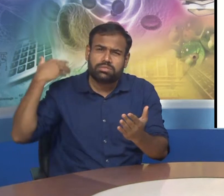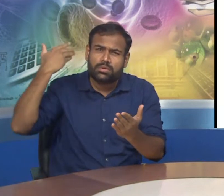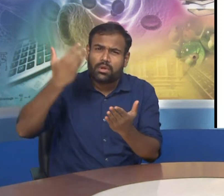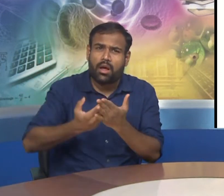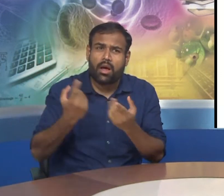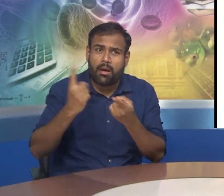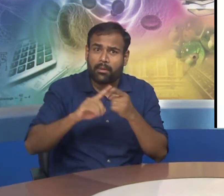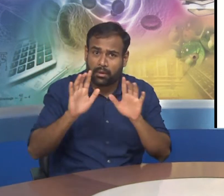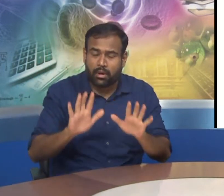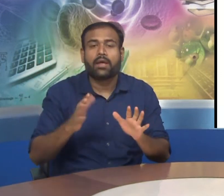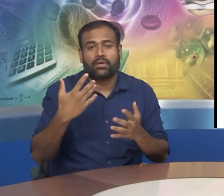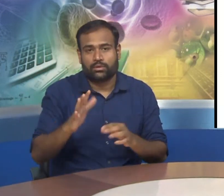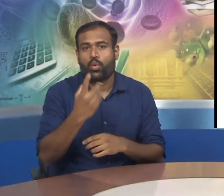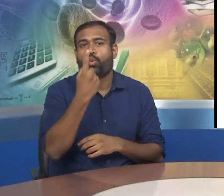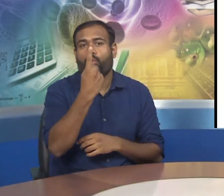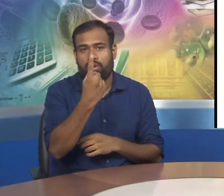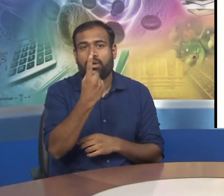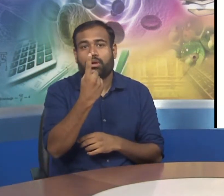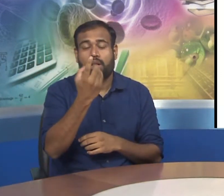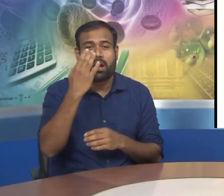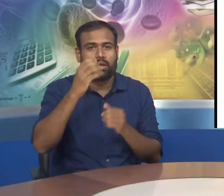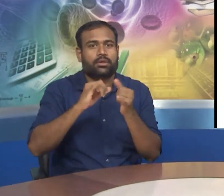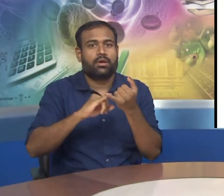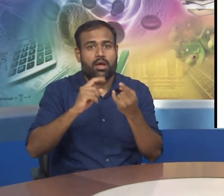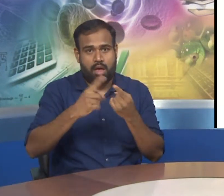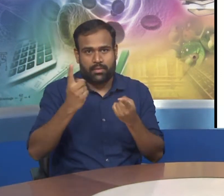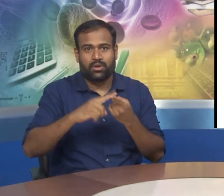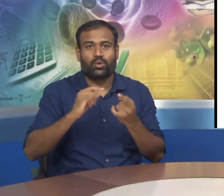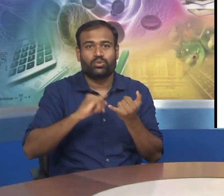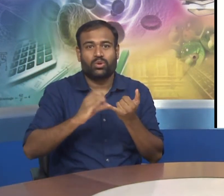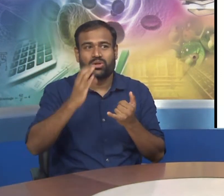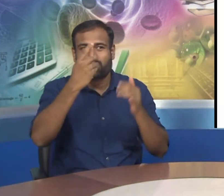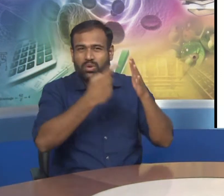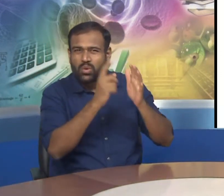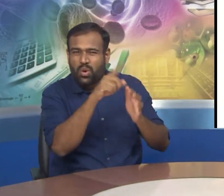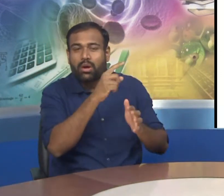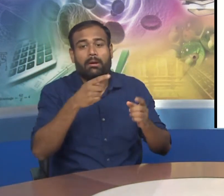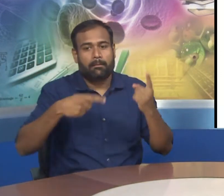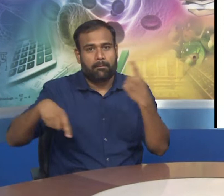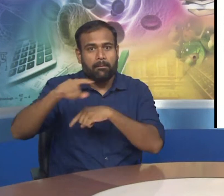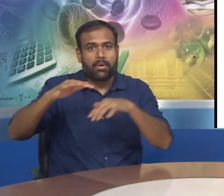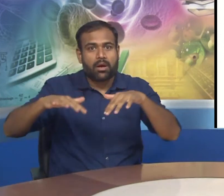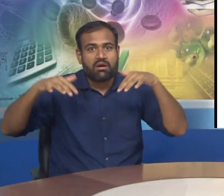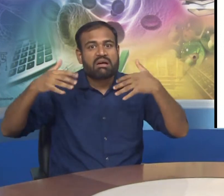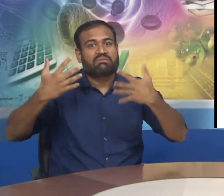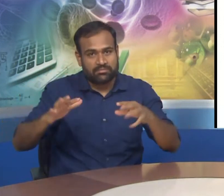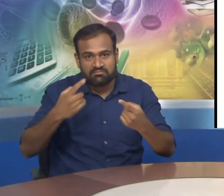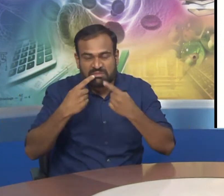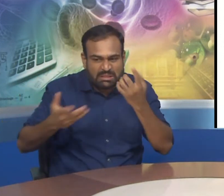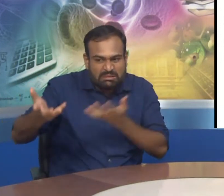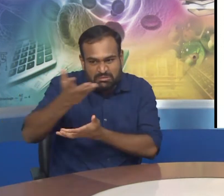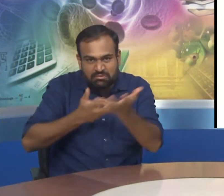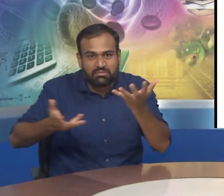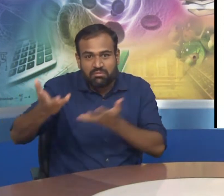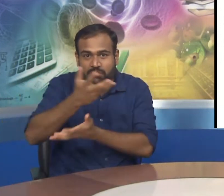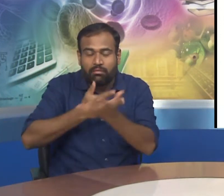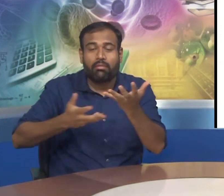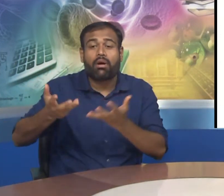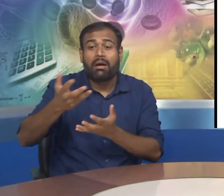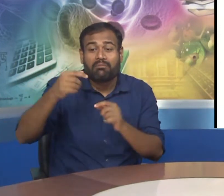So far, proceedings for removal were initiated only in one case against a judge of the Supreme Court.